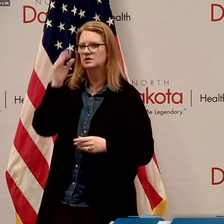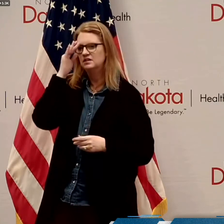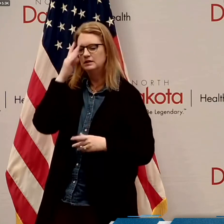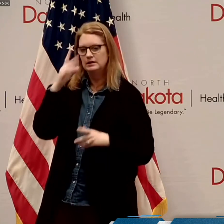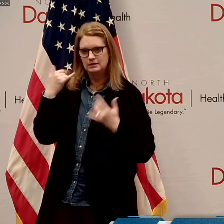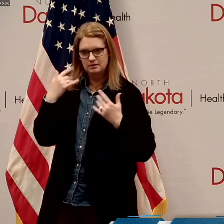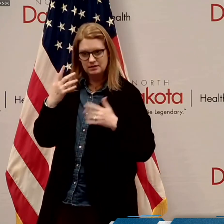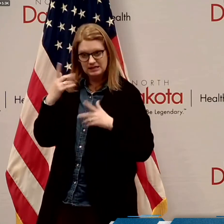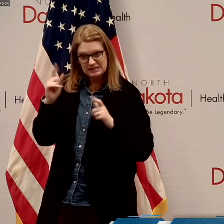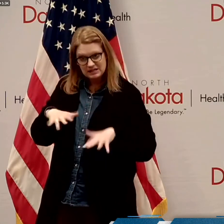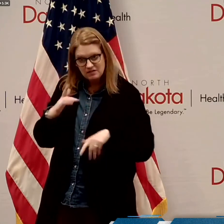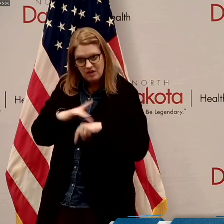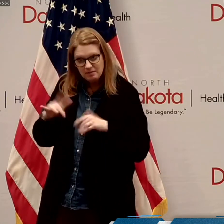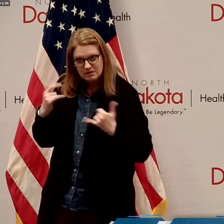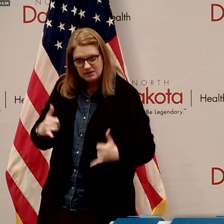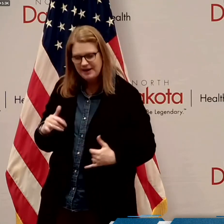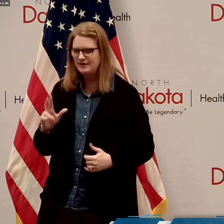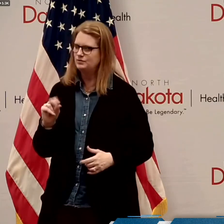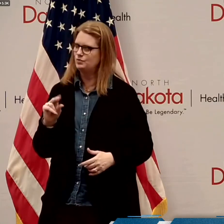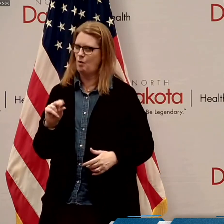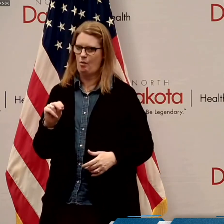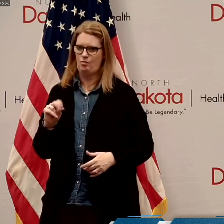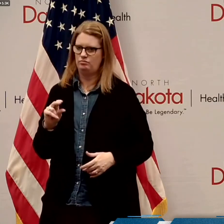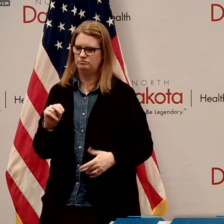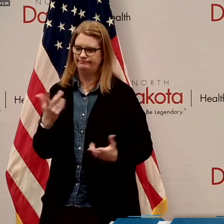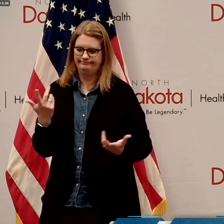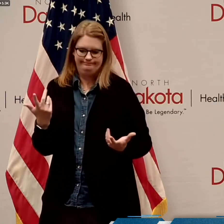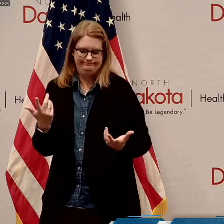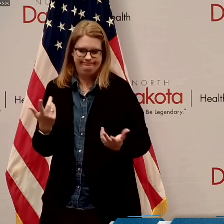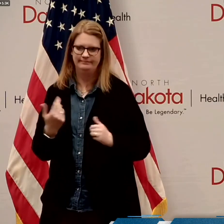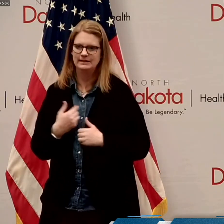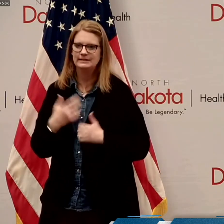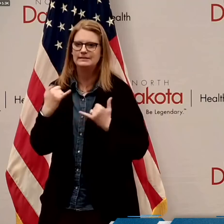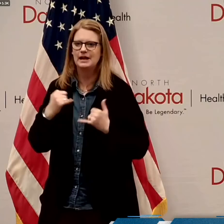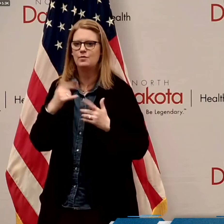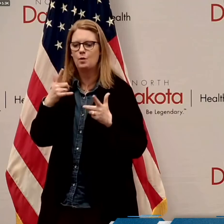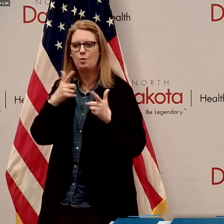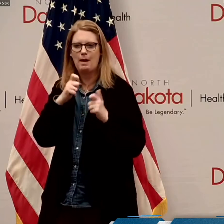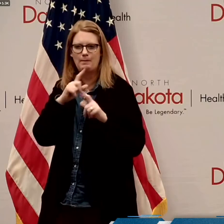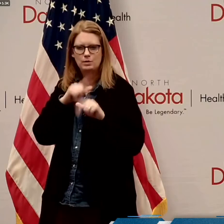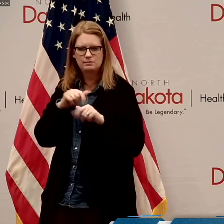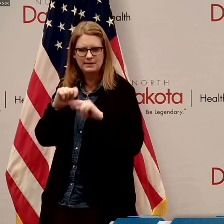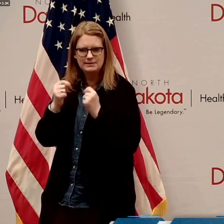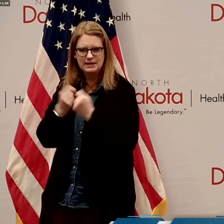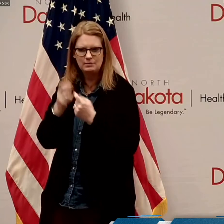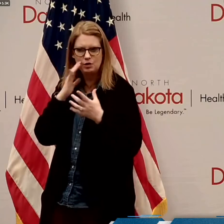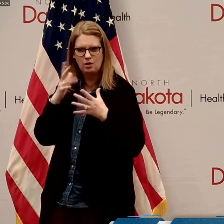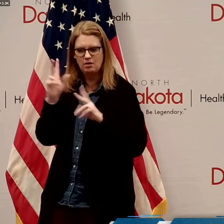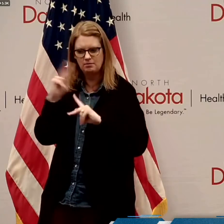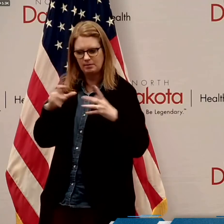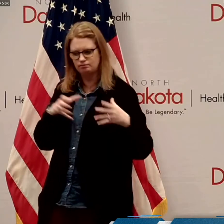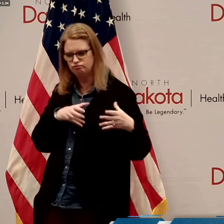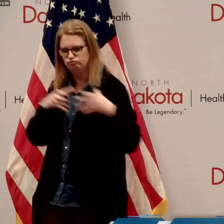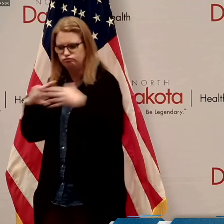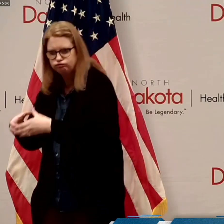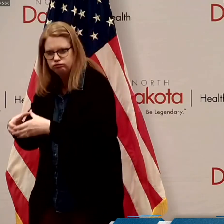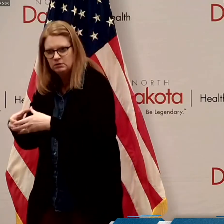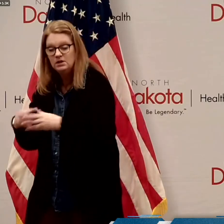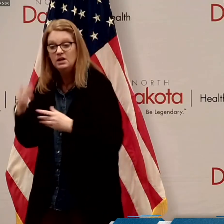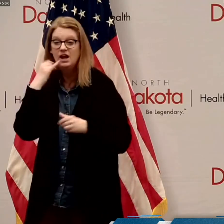available today. So right now we're approaching this through the rapid response team. But if there are any employers that have got